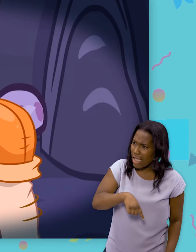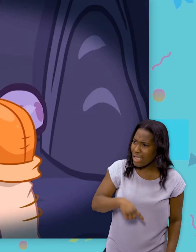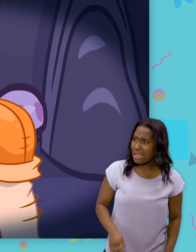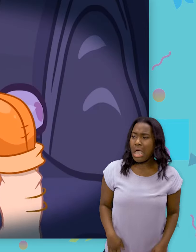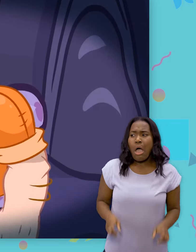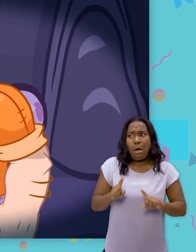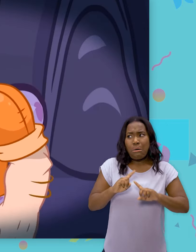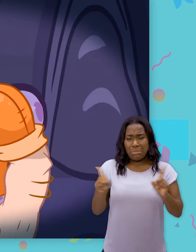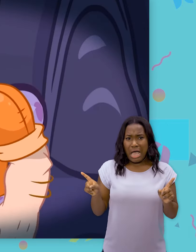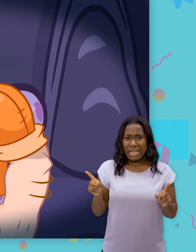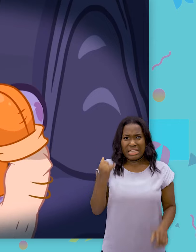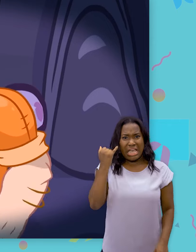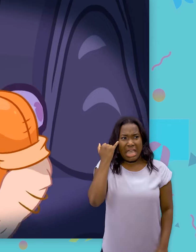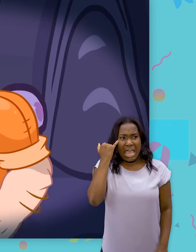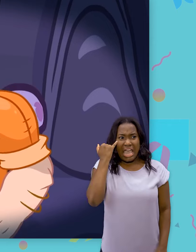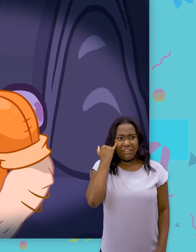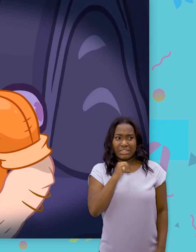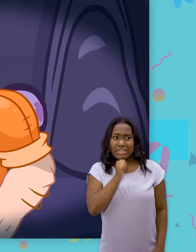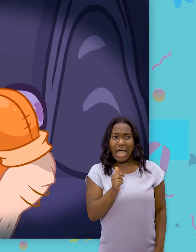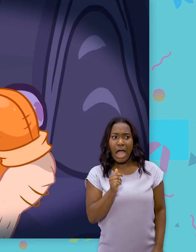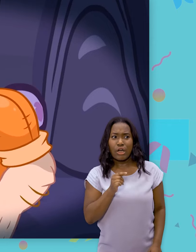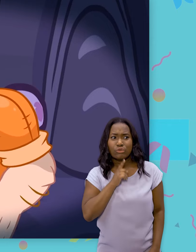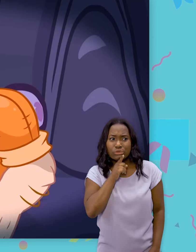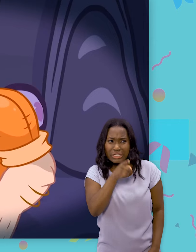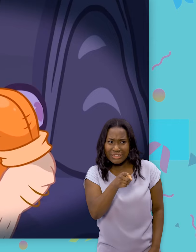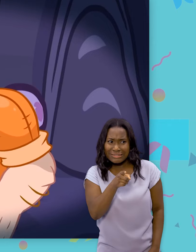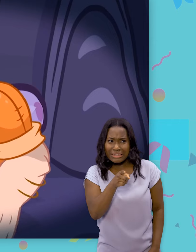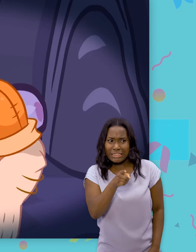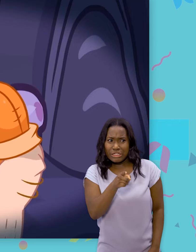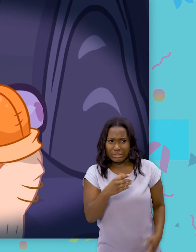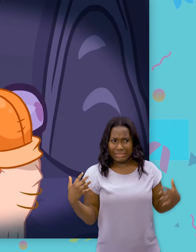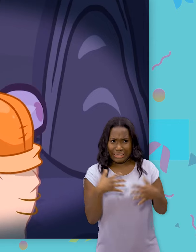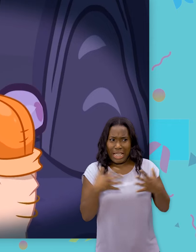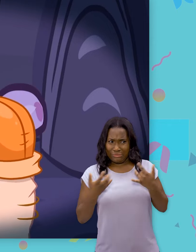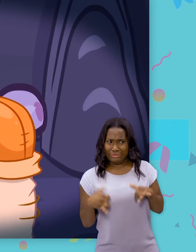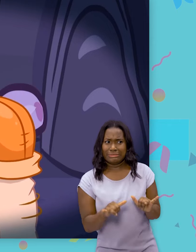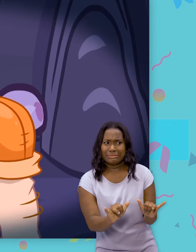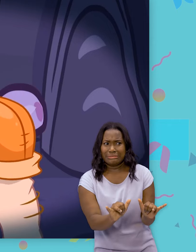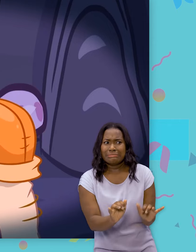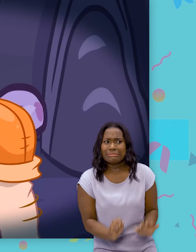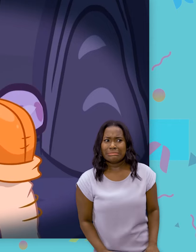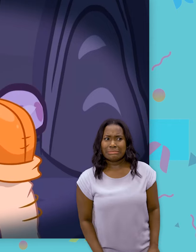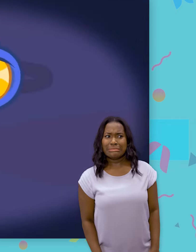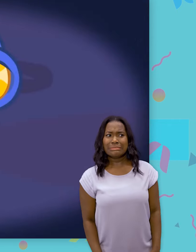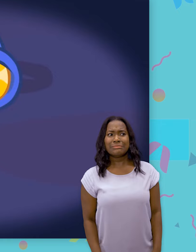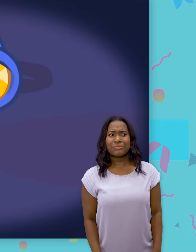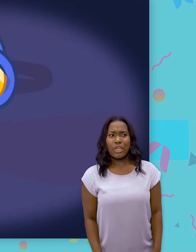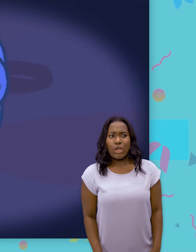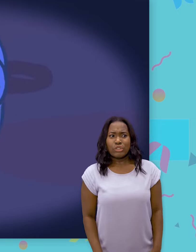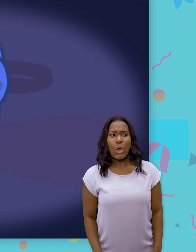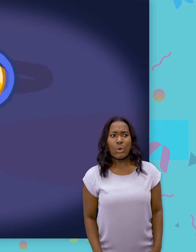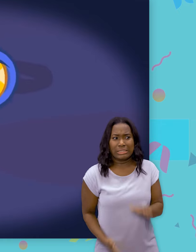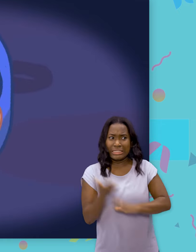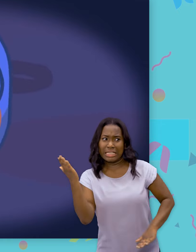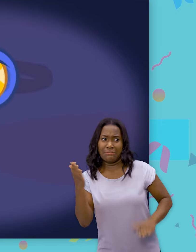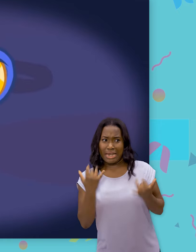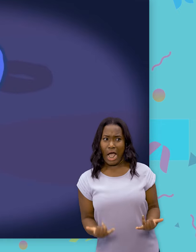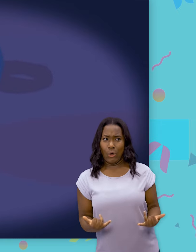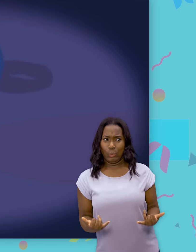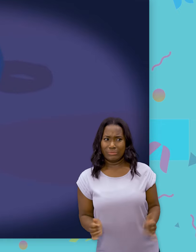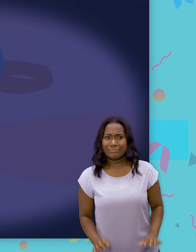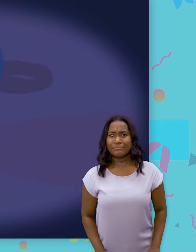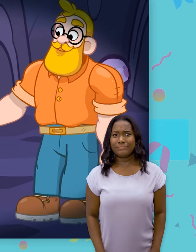No, but even if you know something isn't real, sometimes you can still feel scared. So, let's